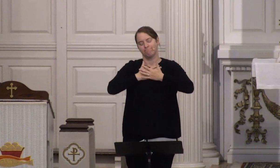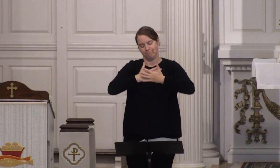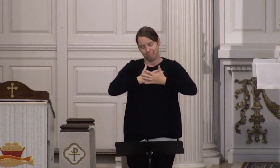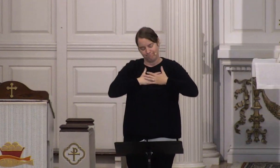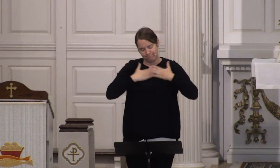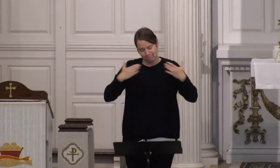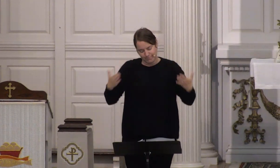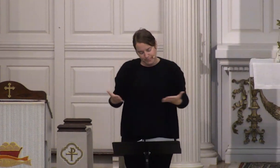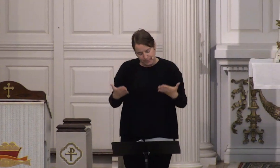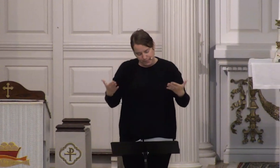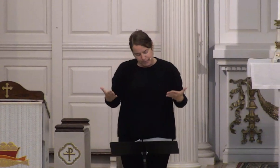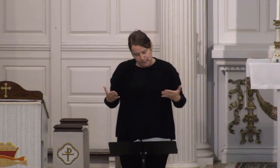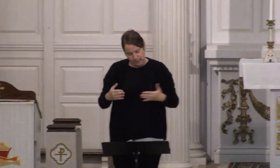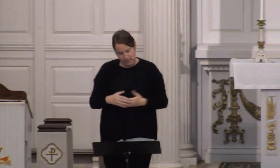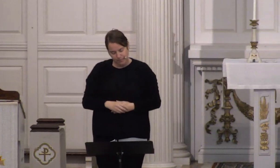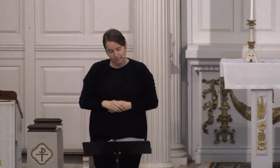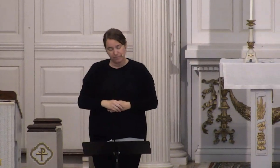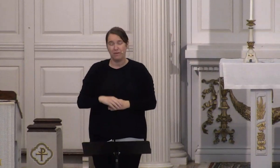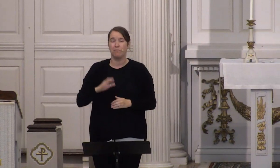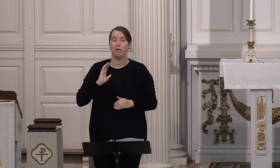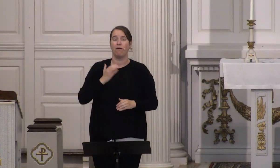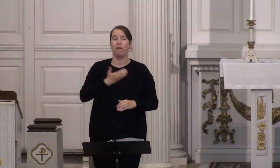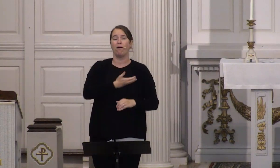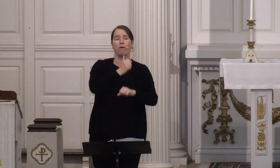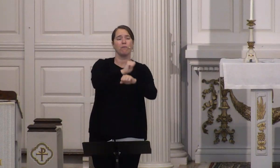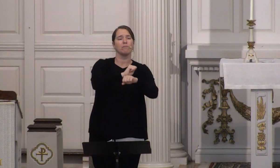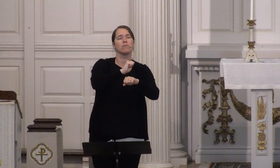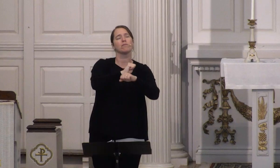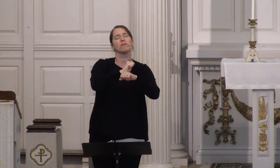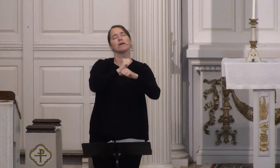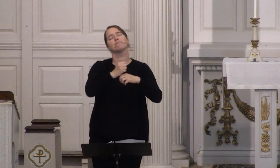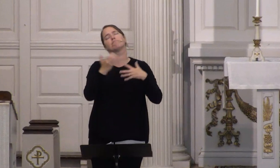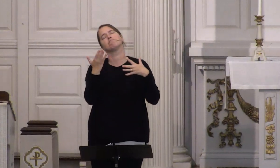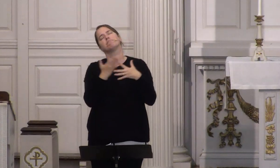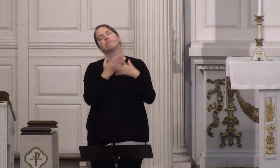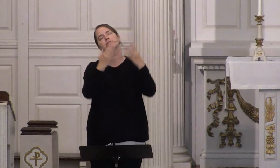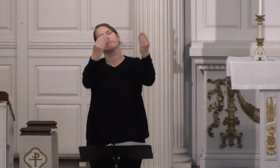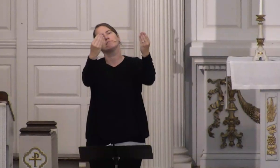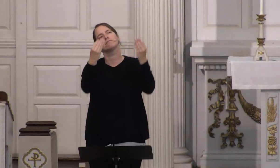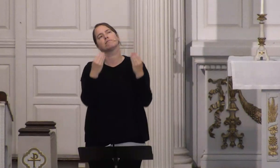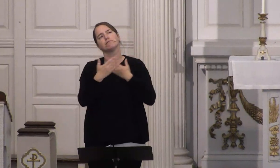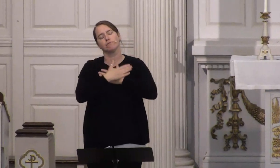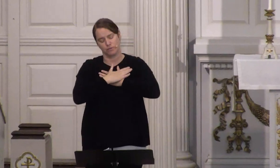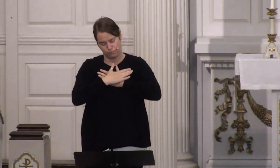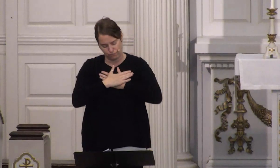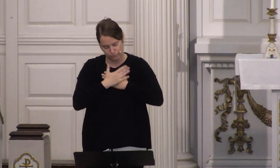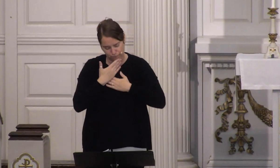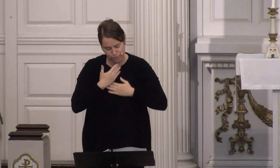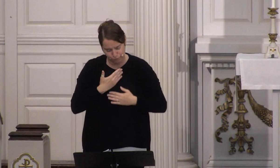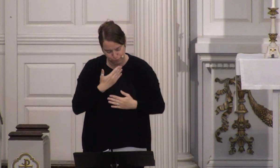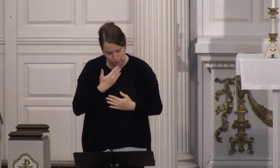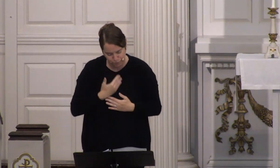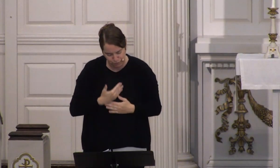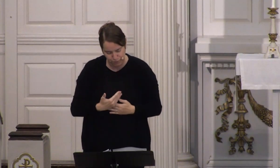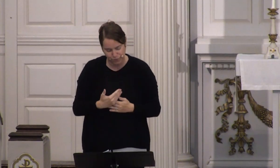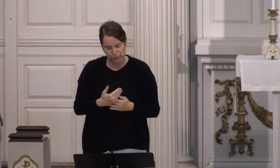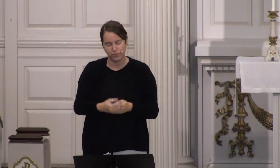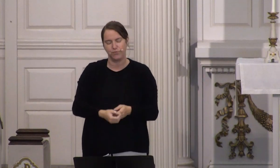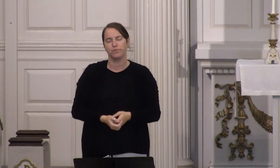labor rest most sweet, grateful coolness in the